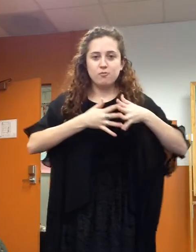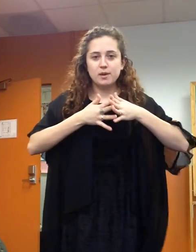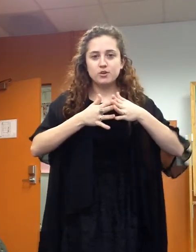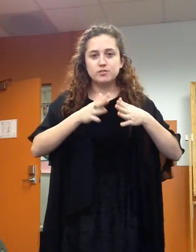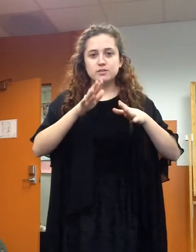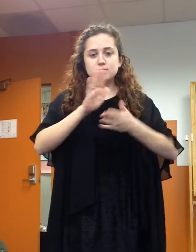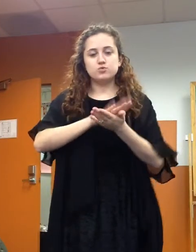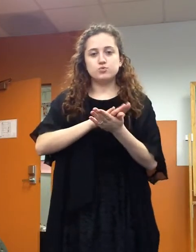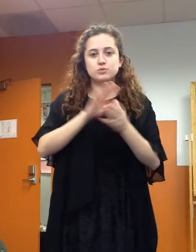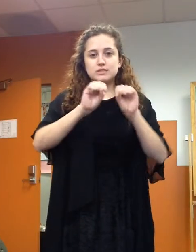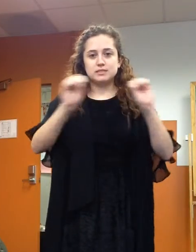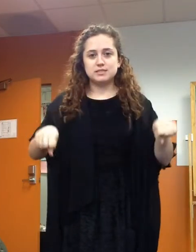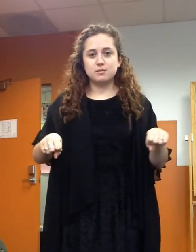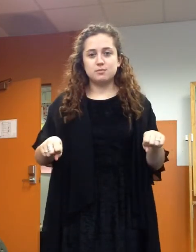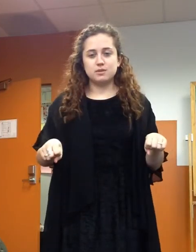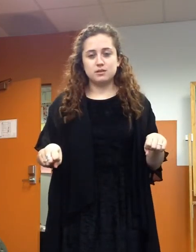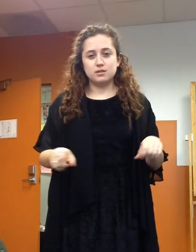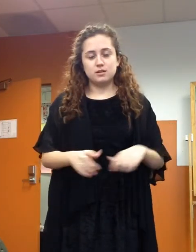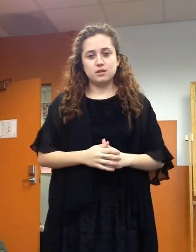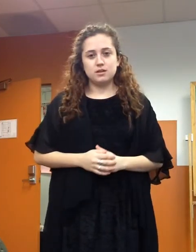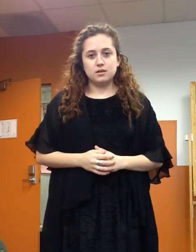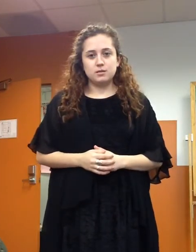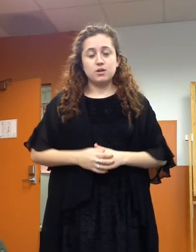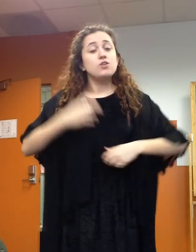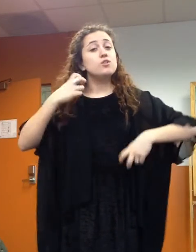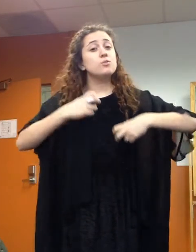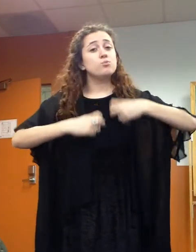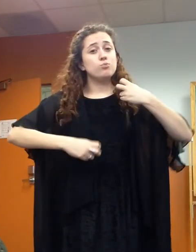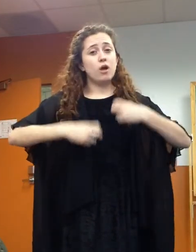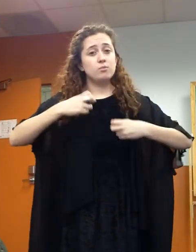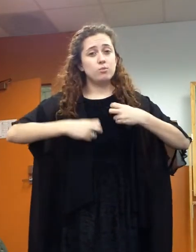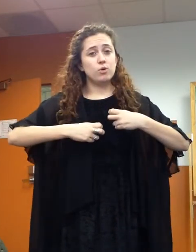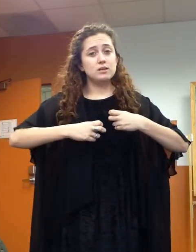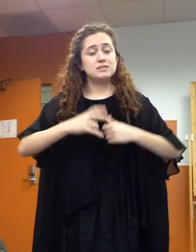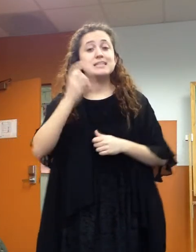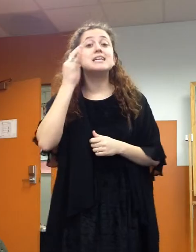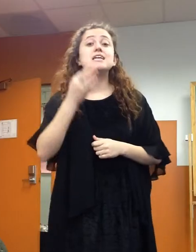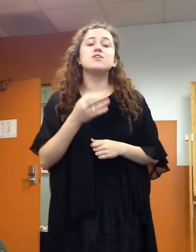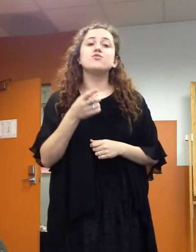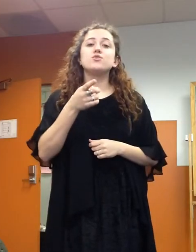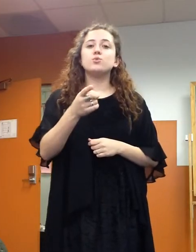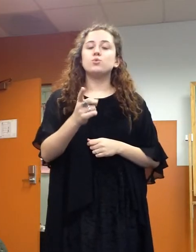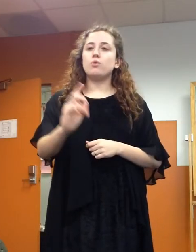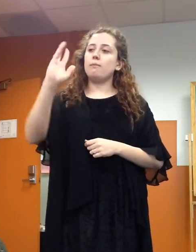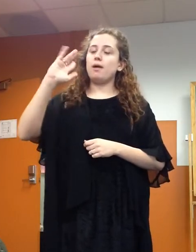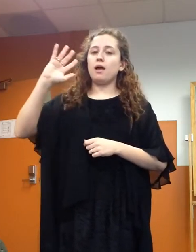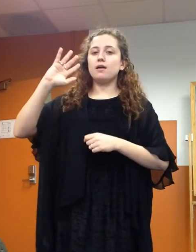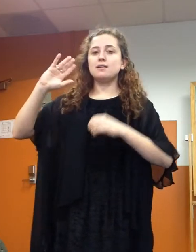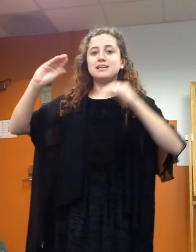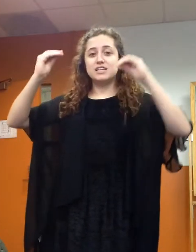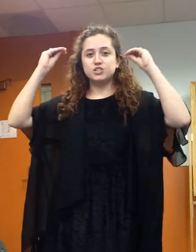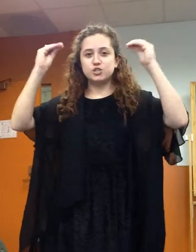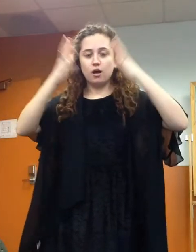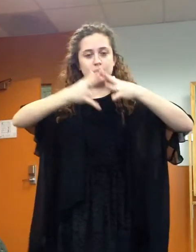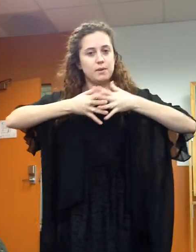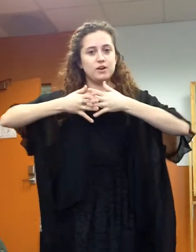The problem was that if you went back and taught American history this way, how far back could you go?